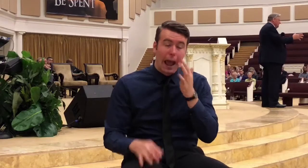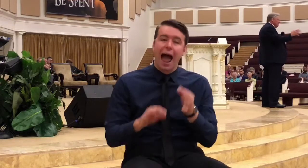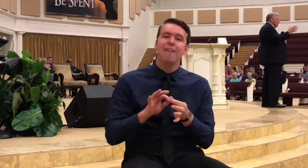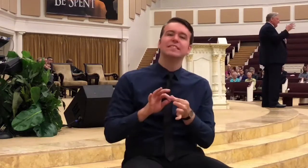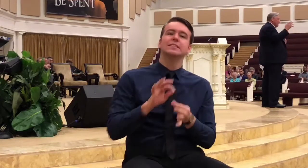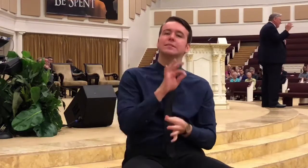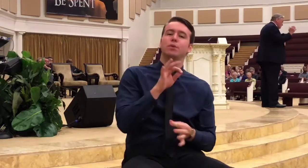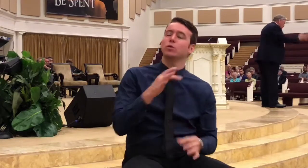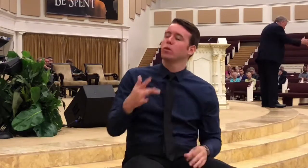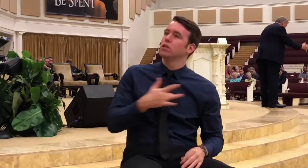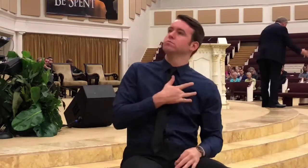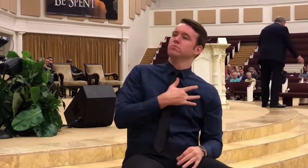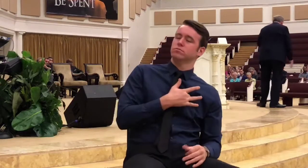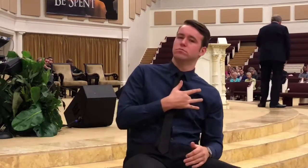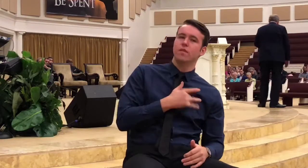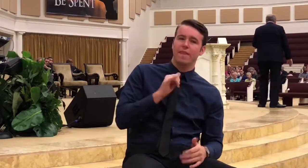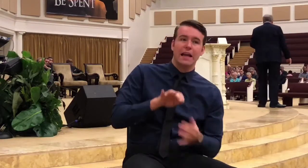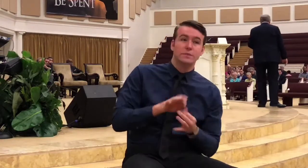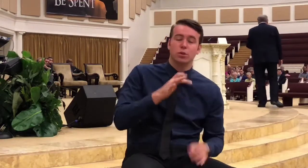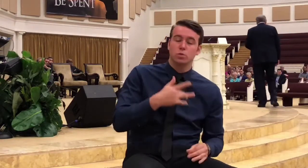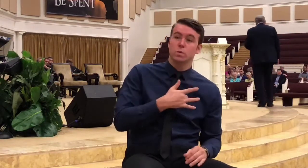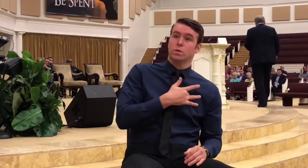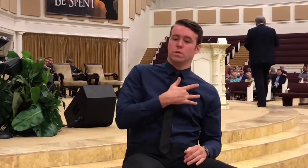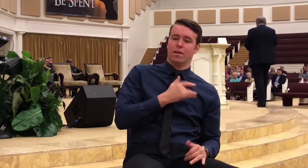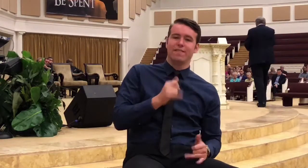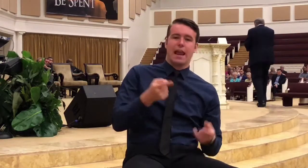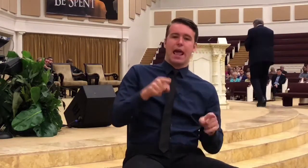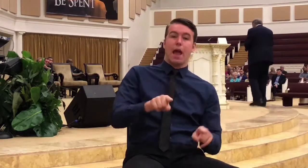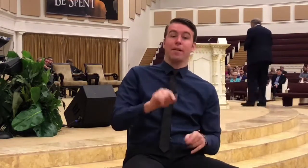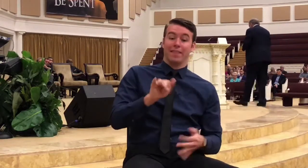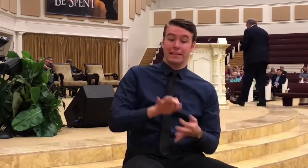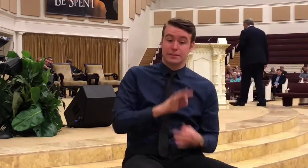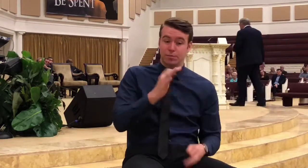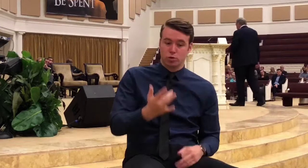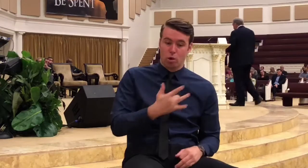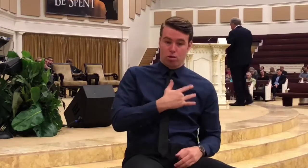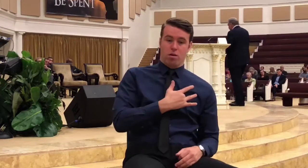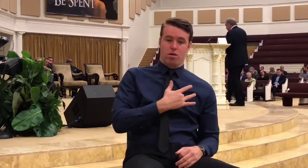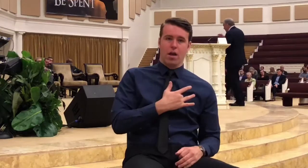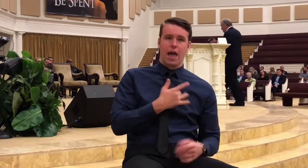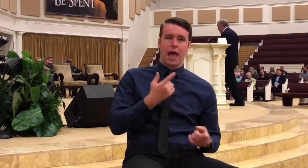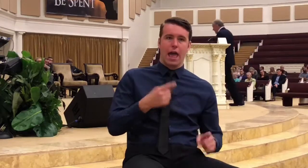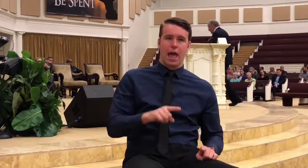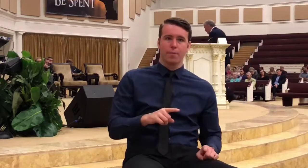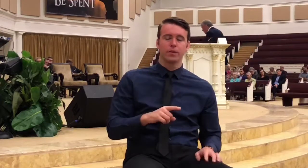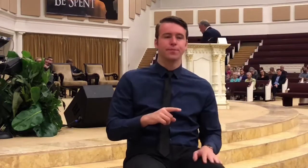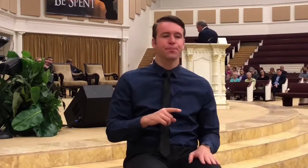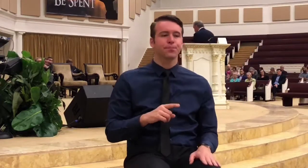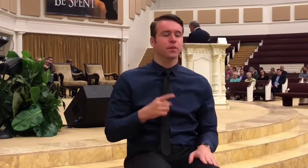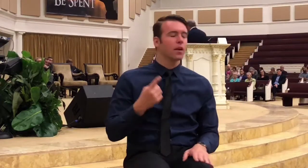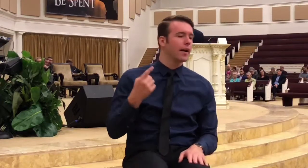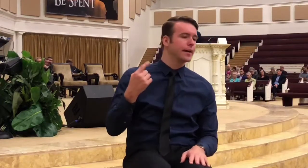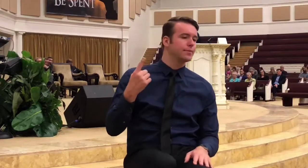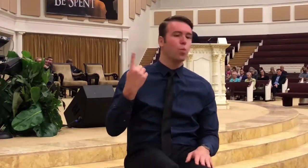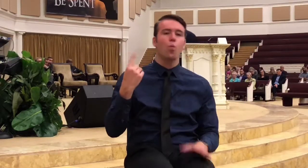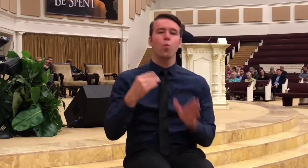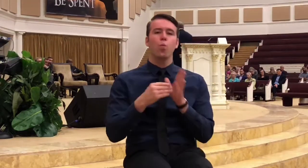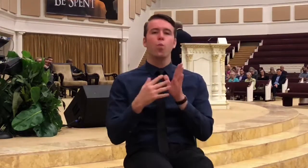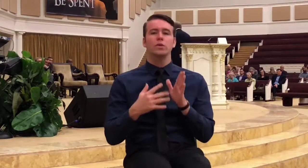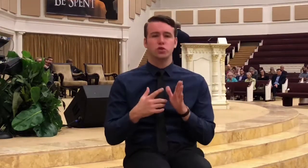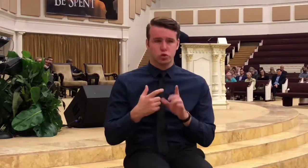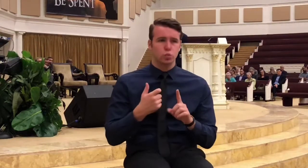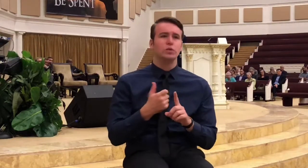touching that takes place. And when that spiritual touching takes place, I had a student who